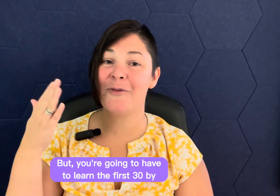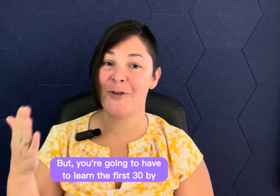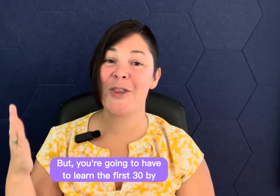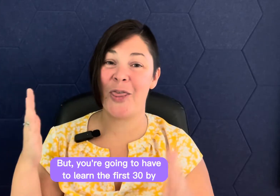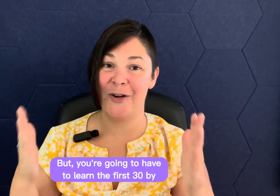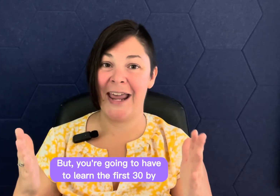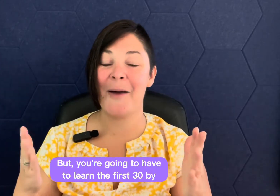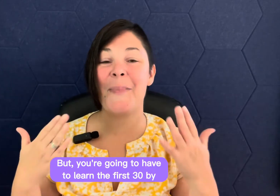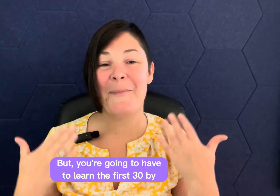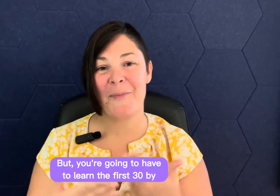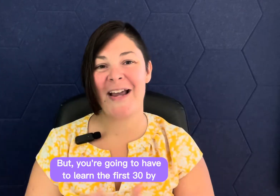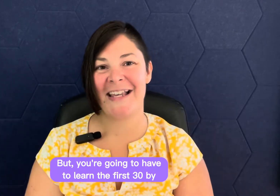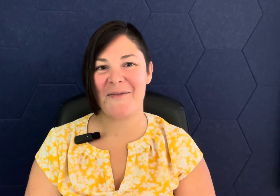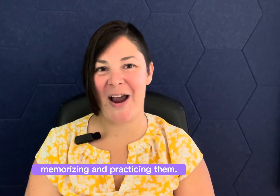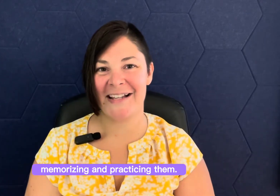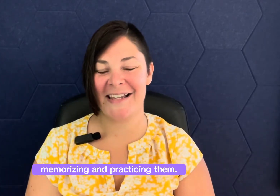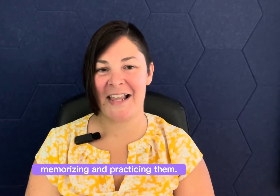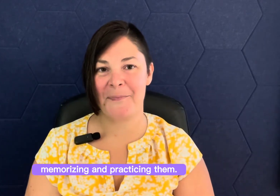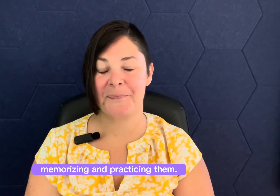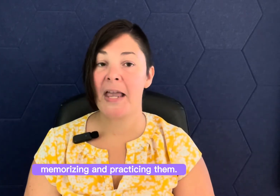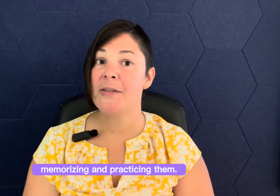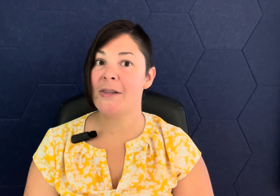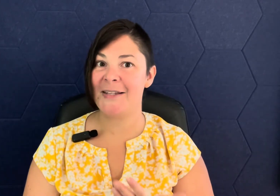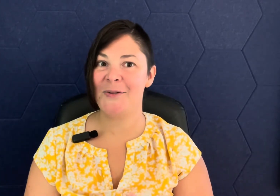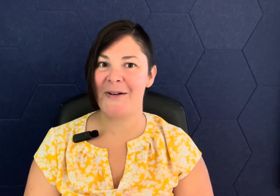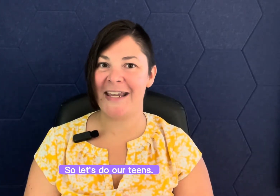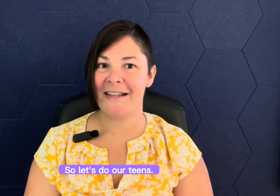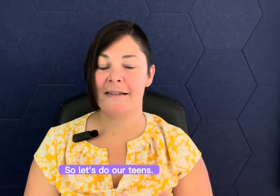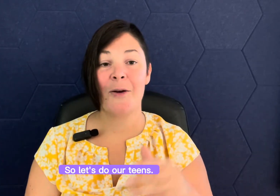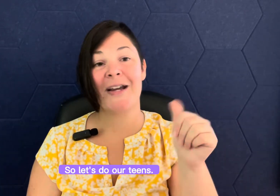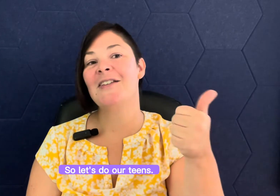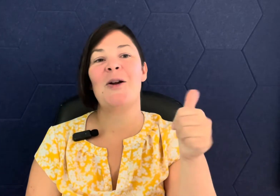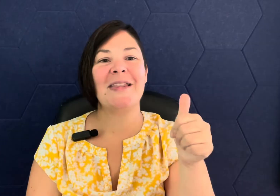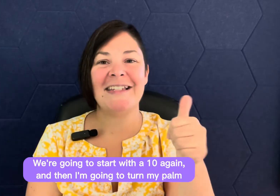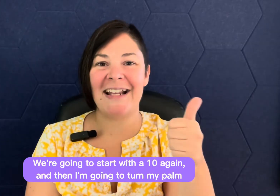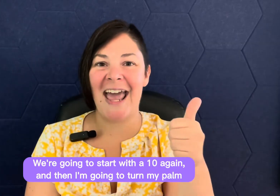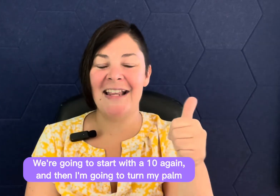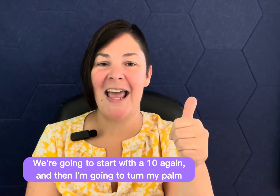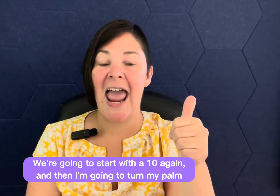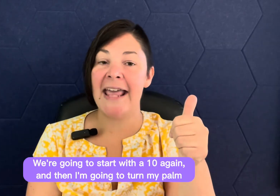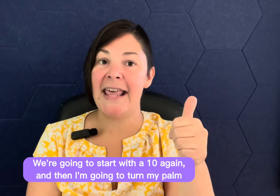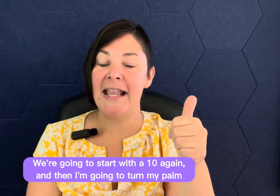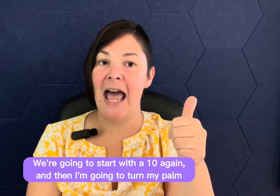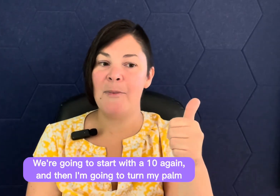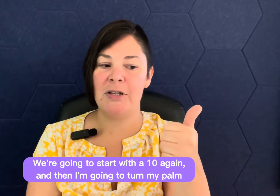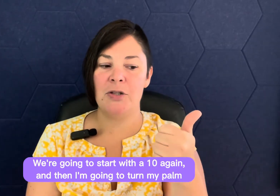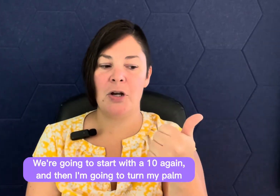first 30 by memorizing and practicing them. So let's do our teens. We're going to start with the 10 again, and then I'm going to turn